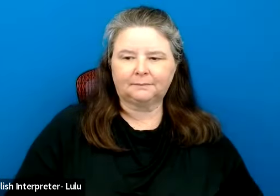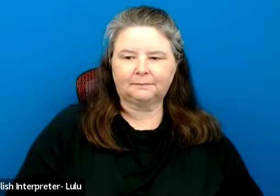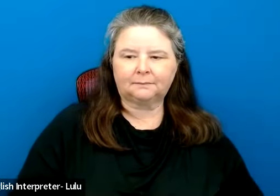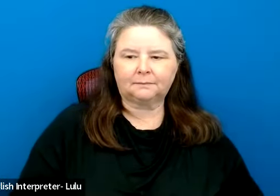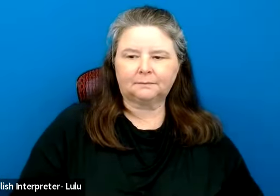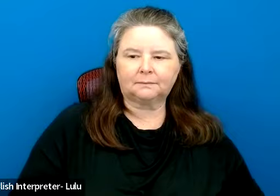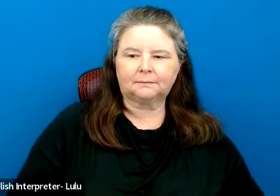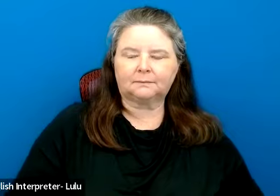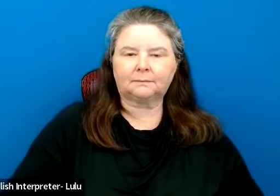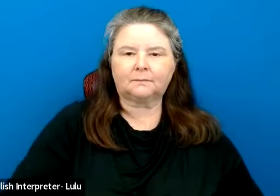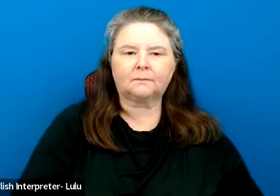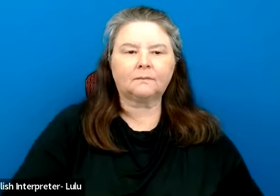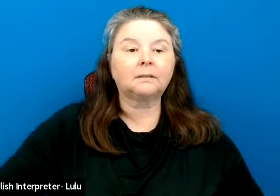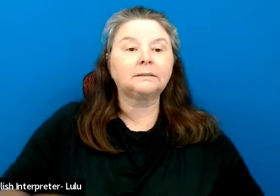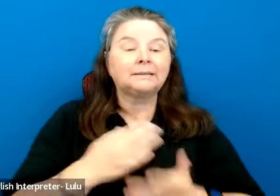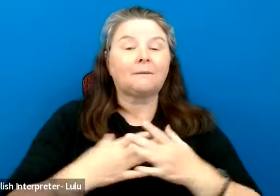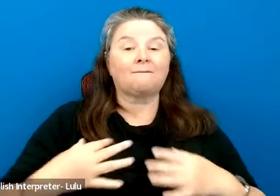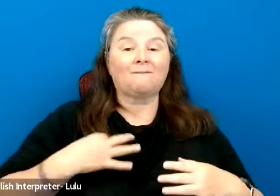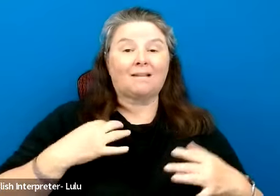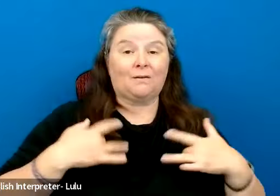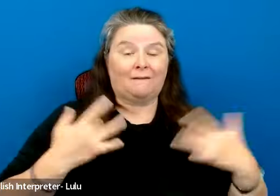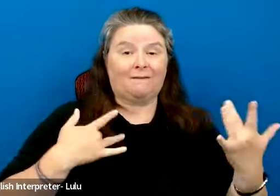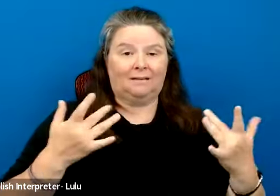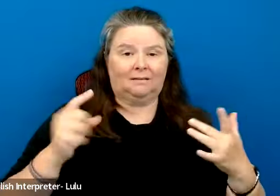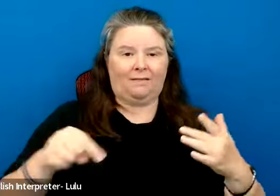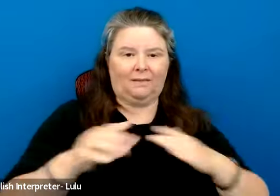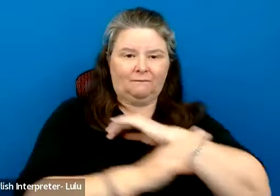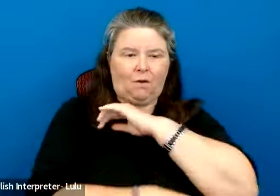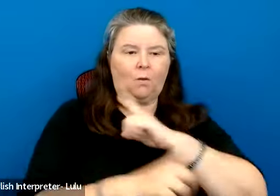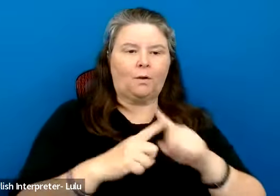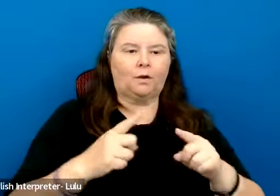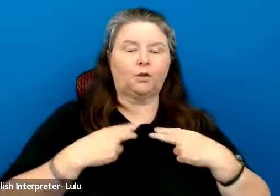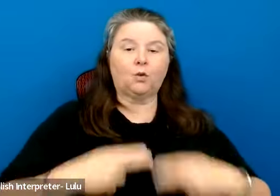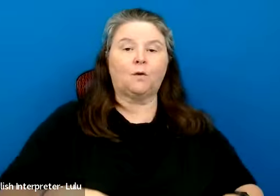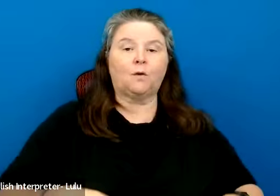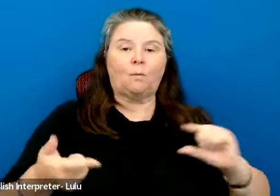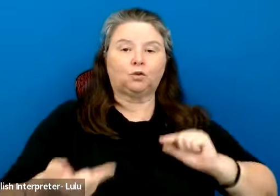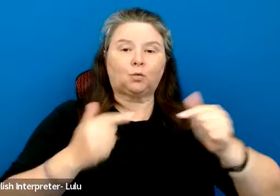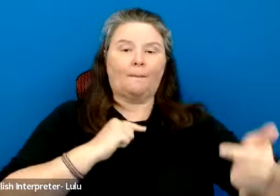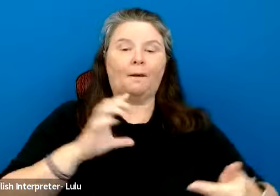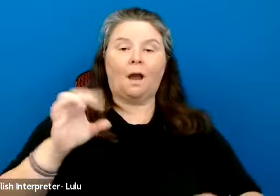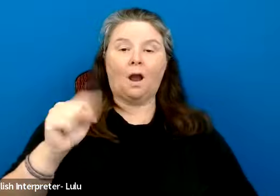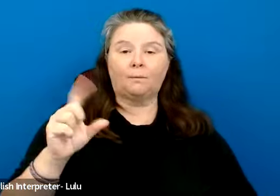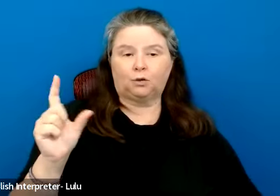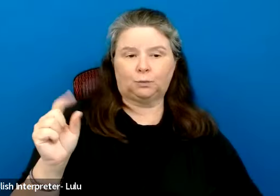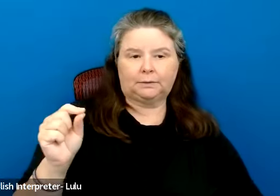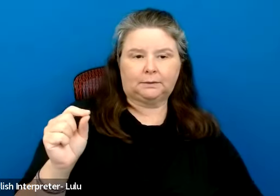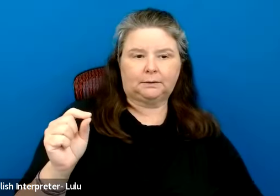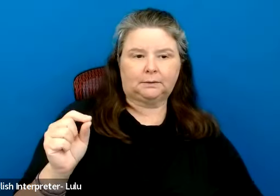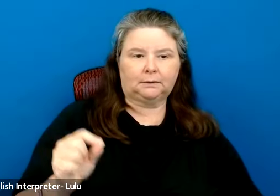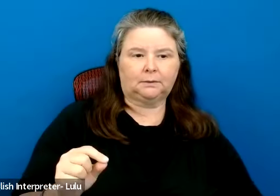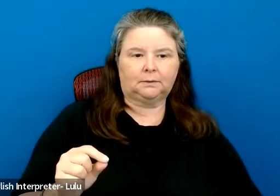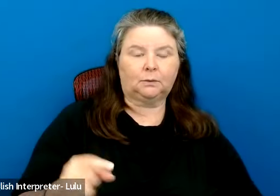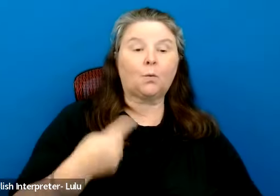There's some volunteer events that we've done this fall. One of them is the uniform swap, which was October 20th.